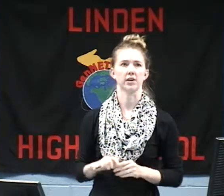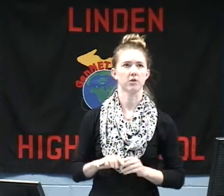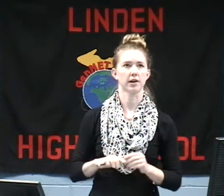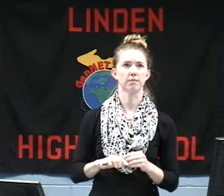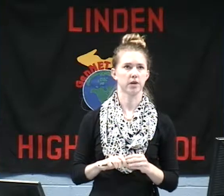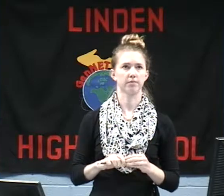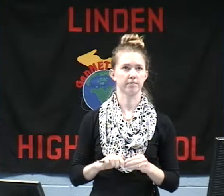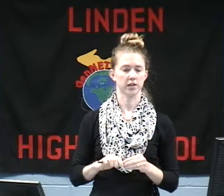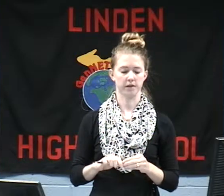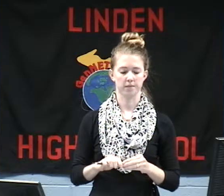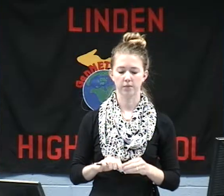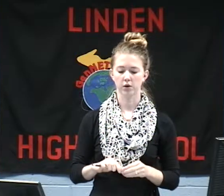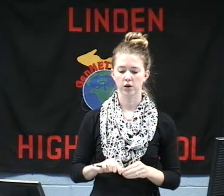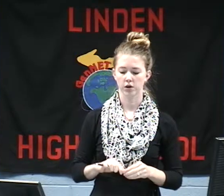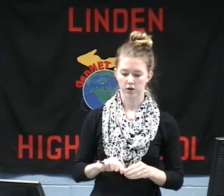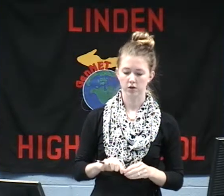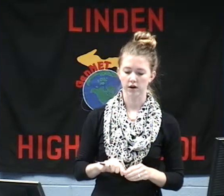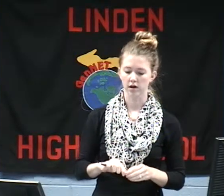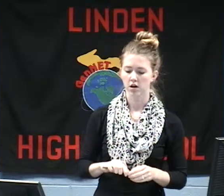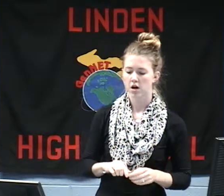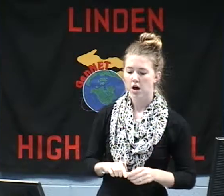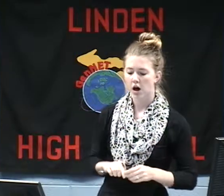Tuesday. Okay.